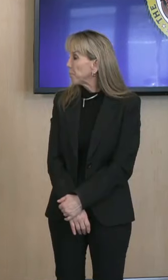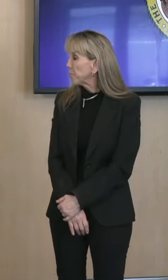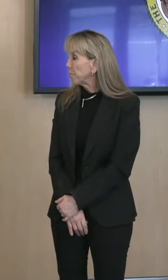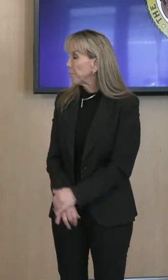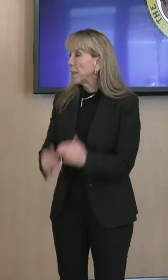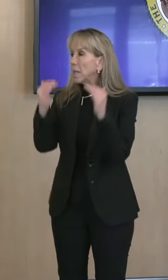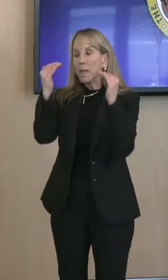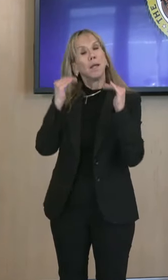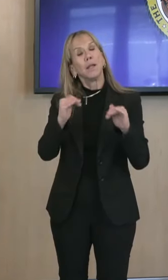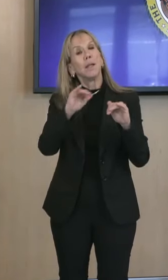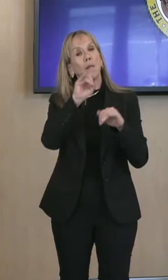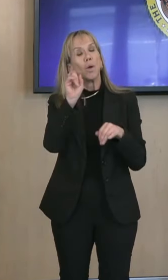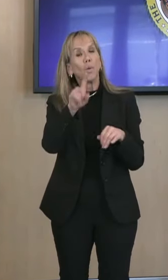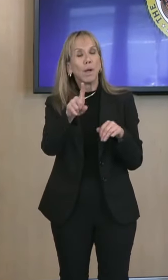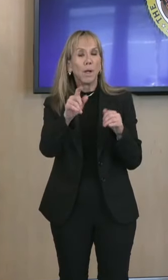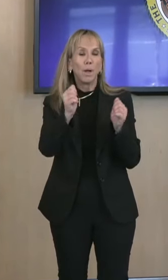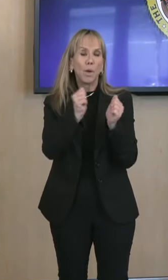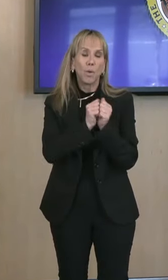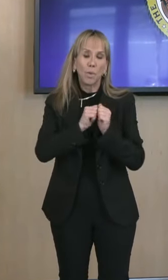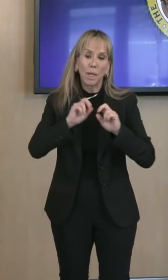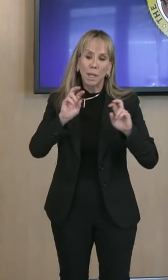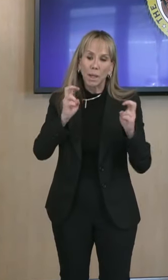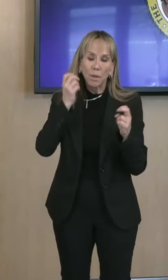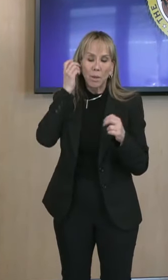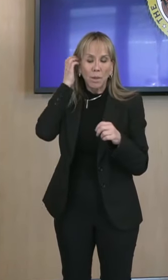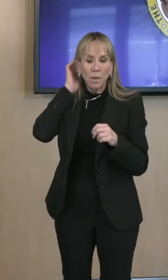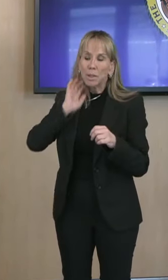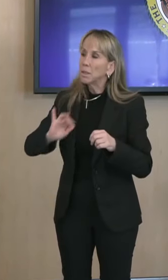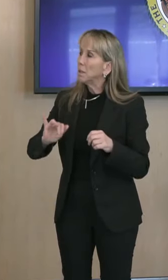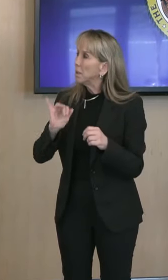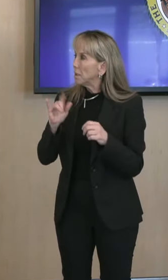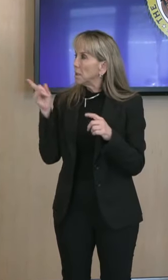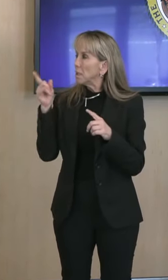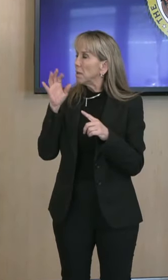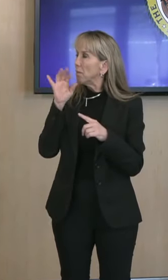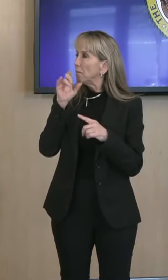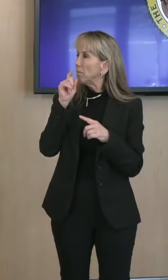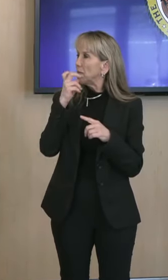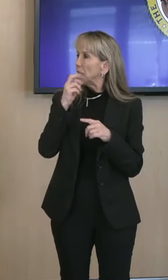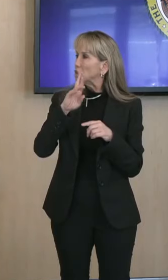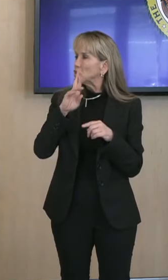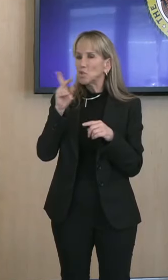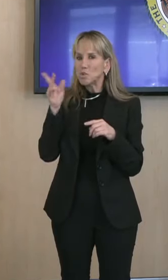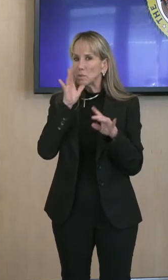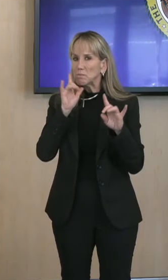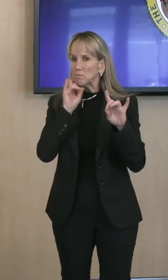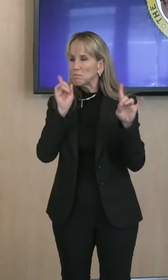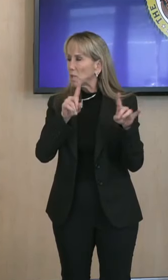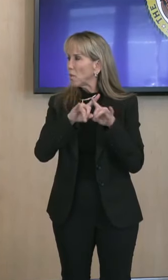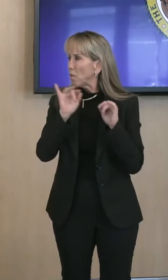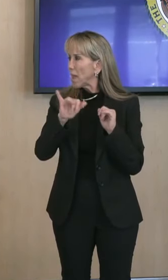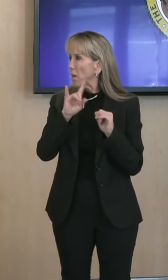you. The next question deals with beach closures, and I'll ask Supervisor Fletcher to respond to that question.